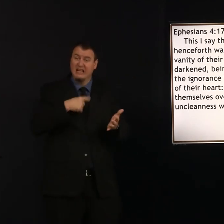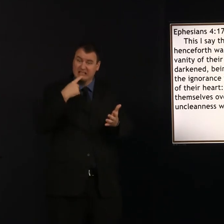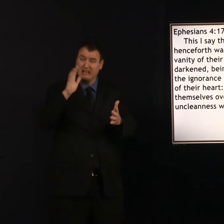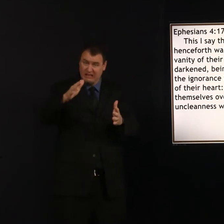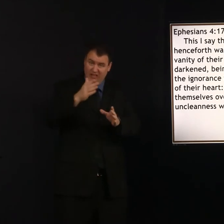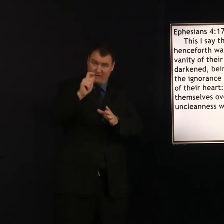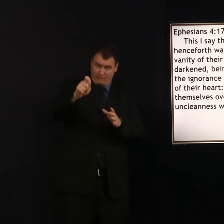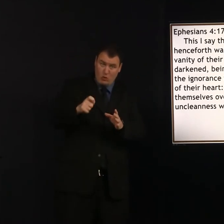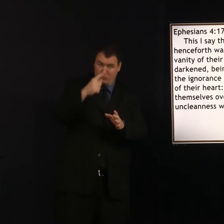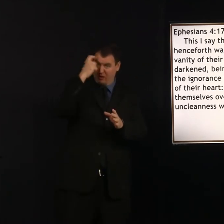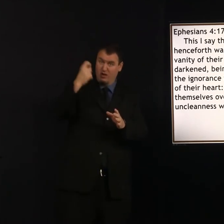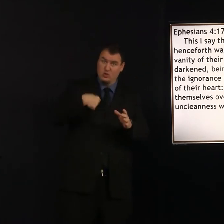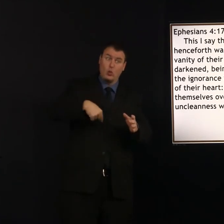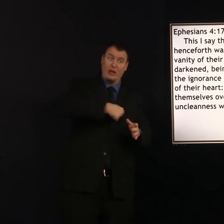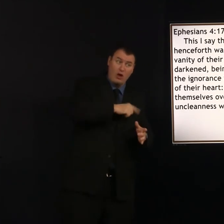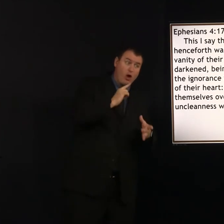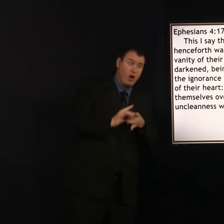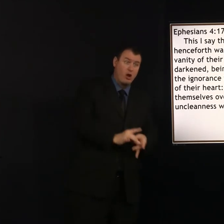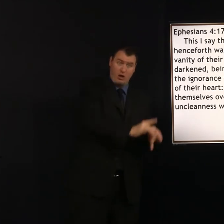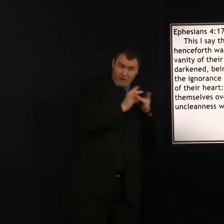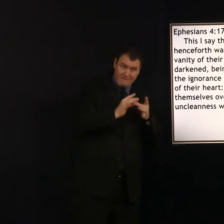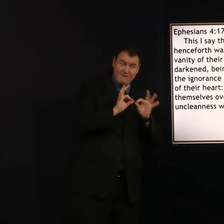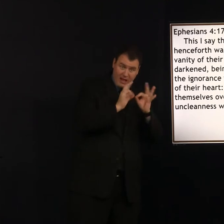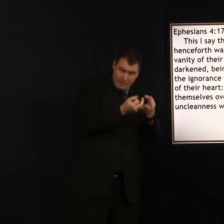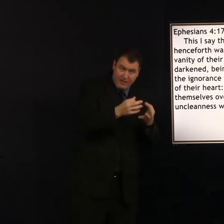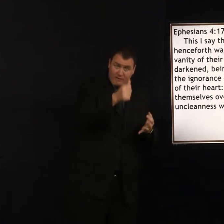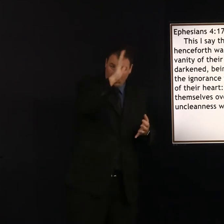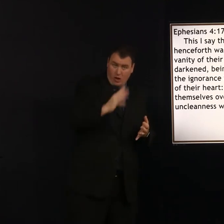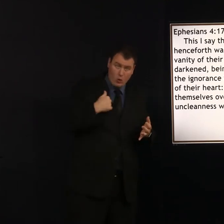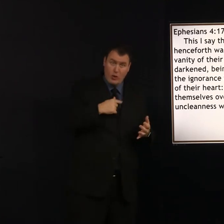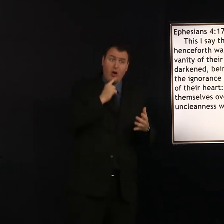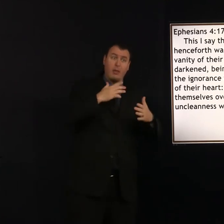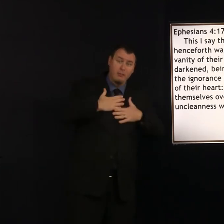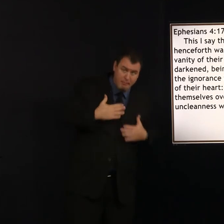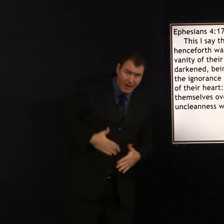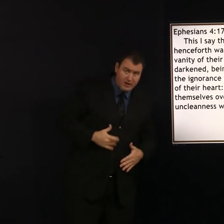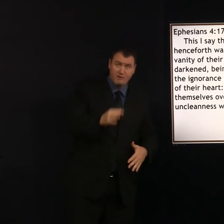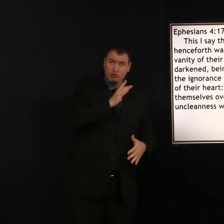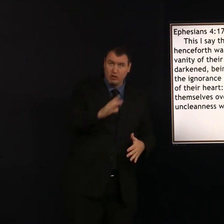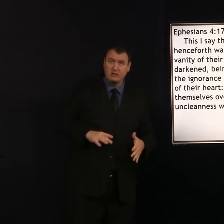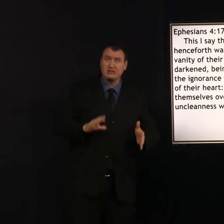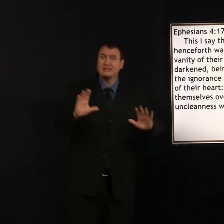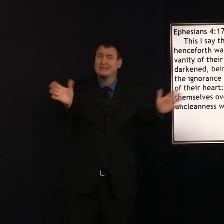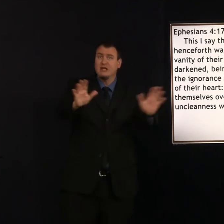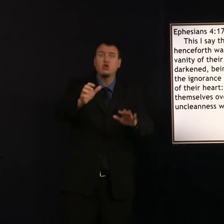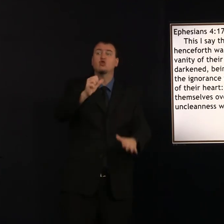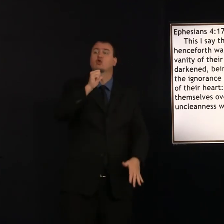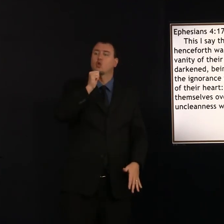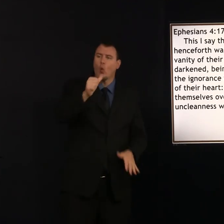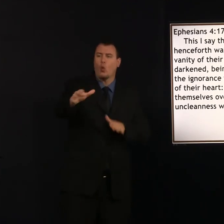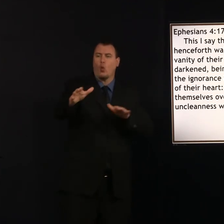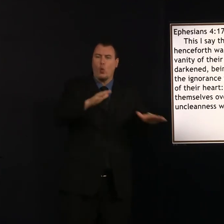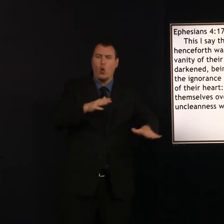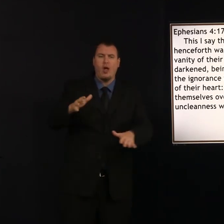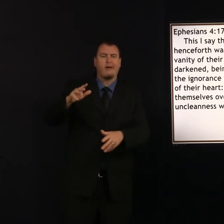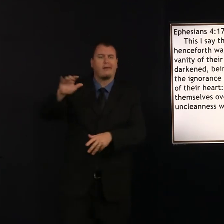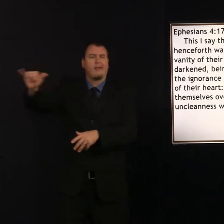So Paul says, this I say therefore, because we are one family of God, one body of Christ, don't